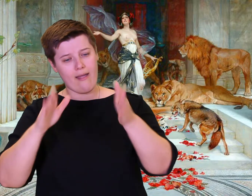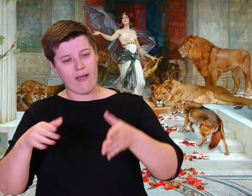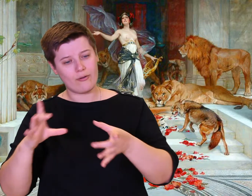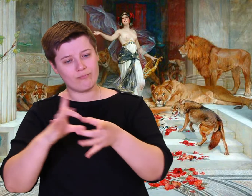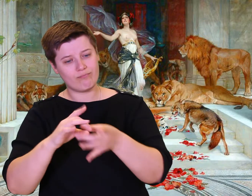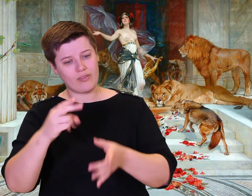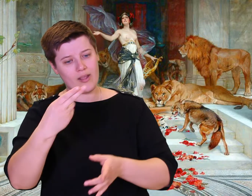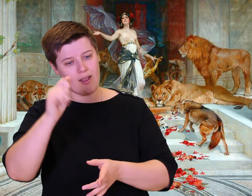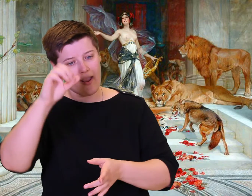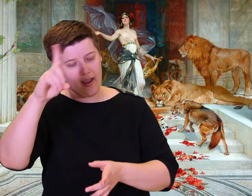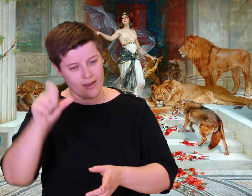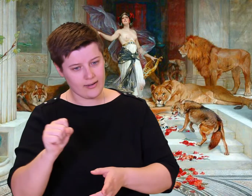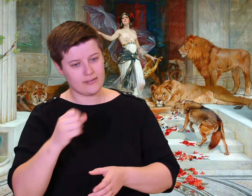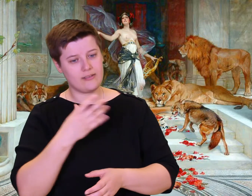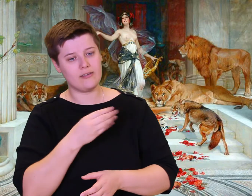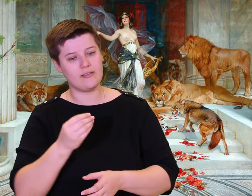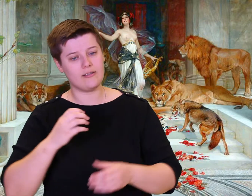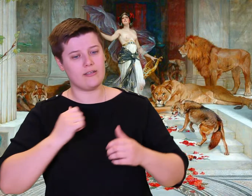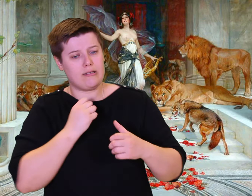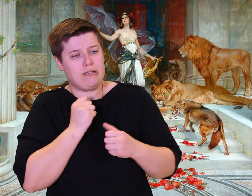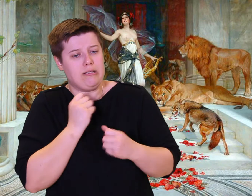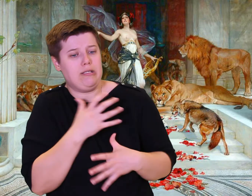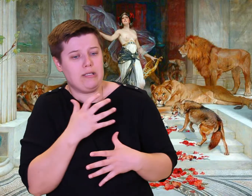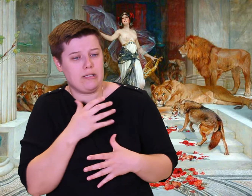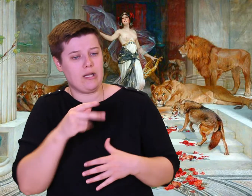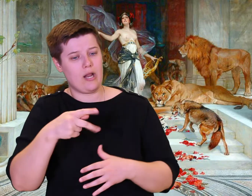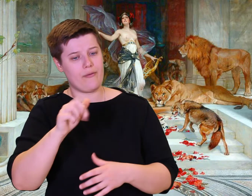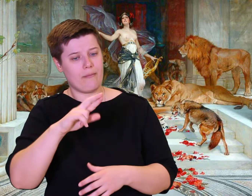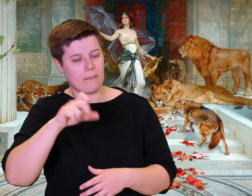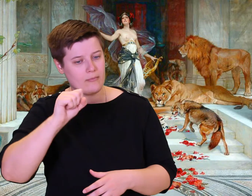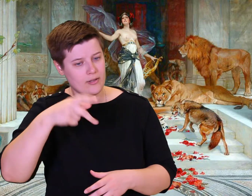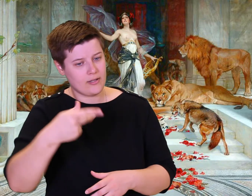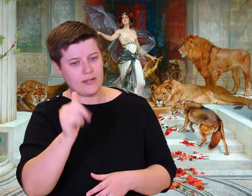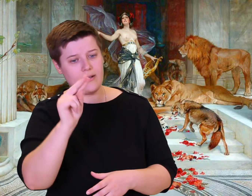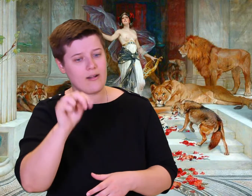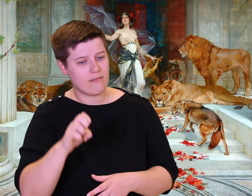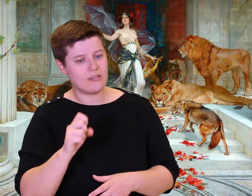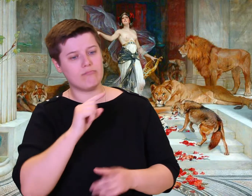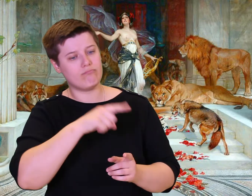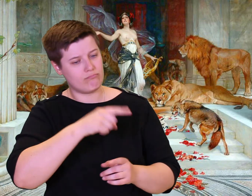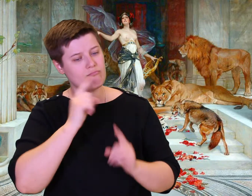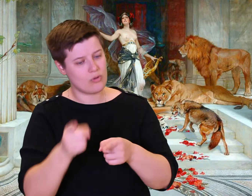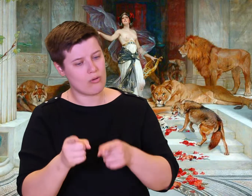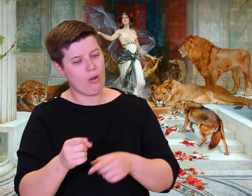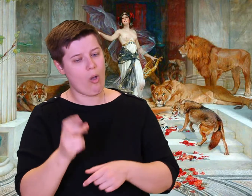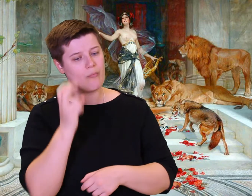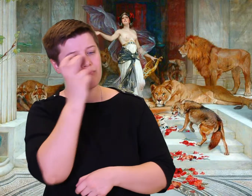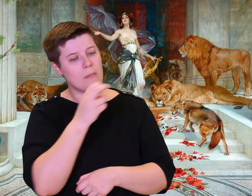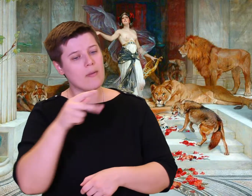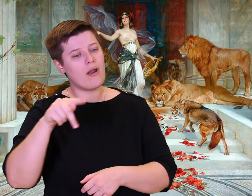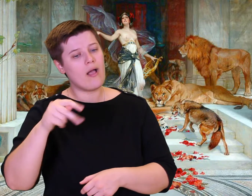I went up to Circe's splendid bed and touched her knees in supplication, and the goddess listened.